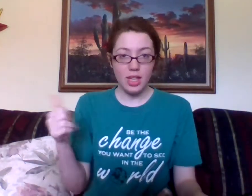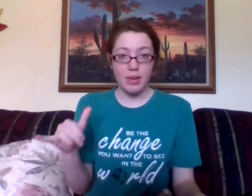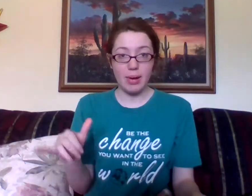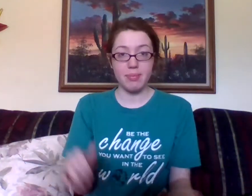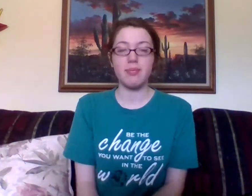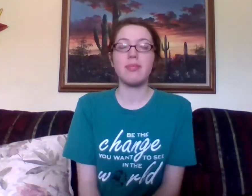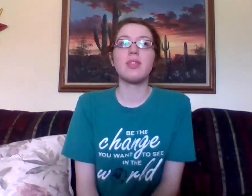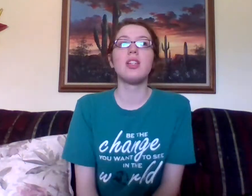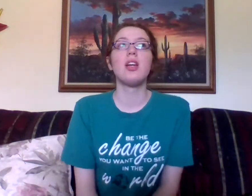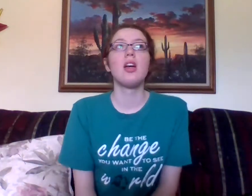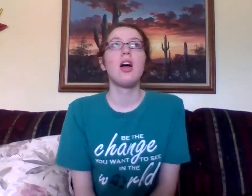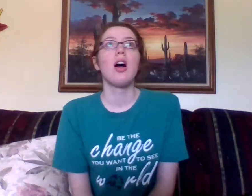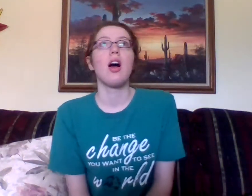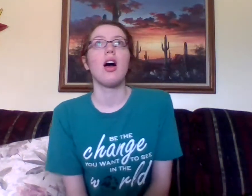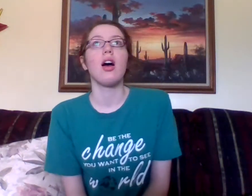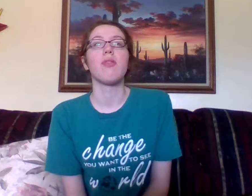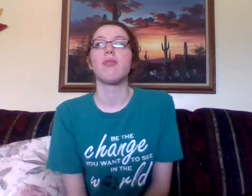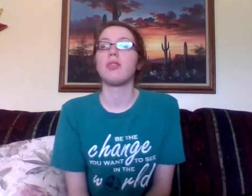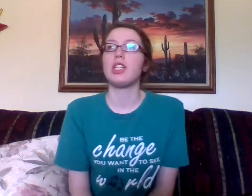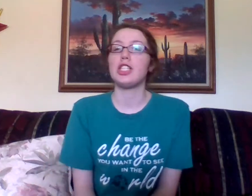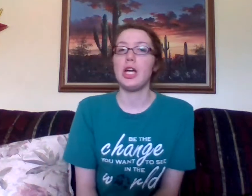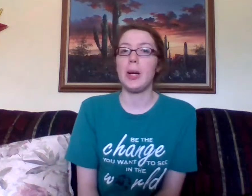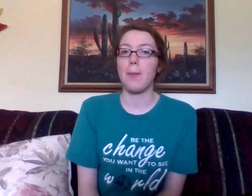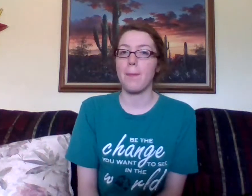Anyway, what was I saying?